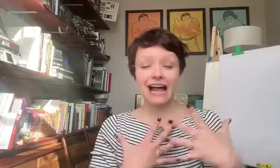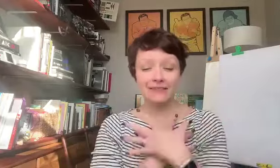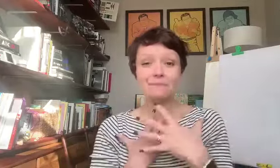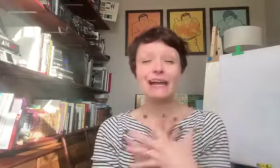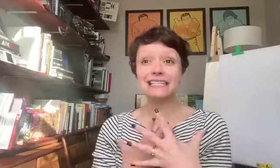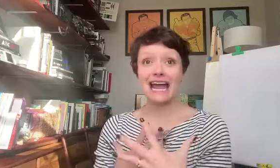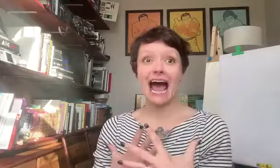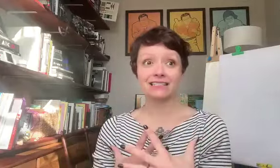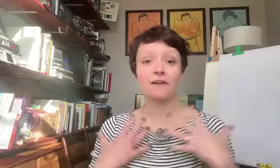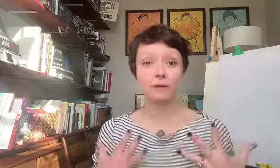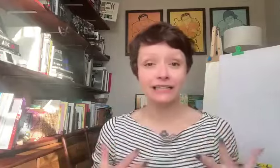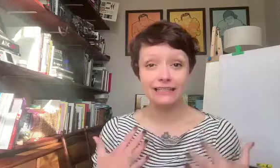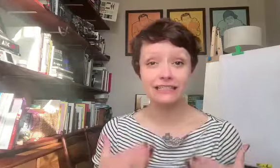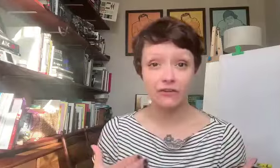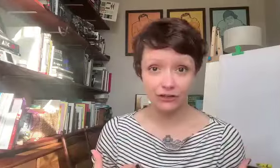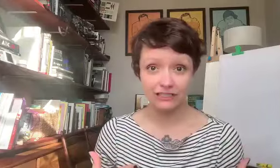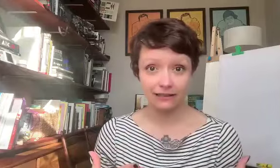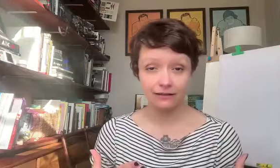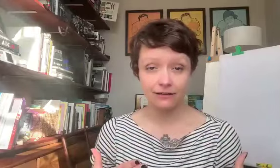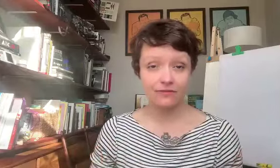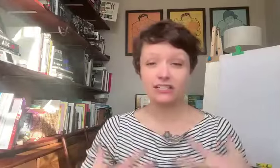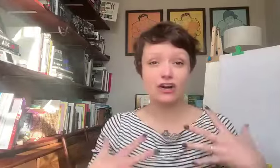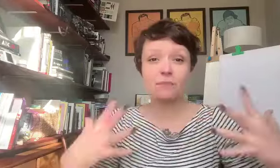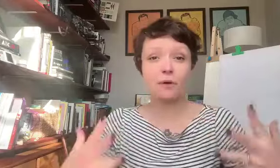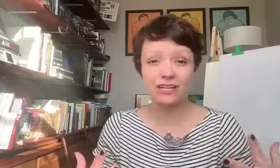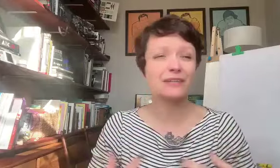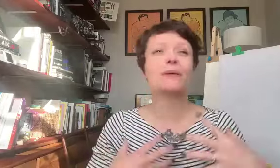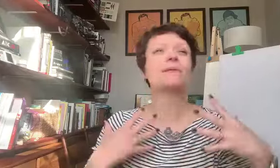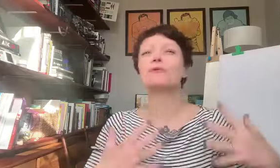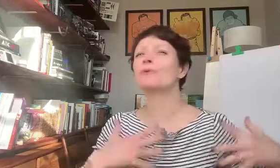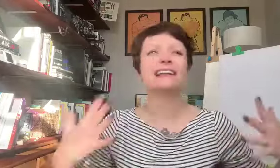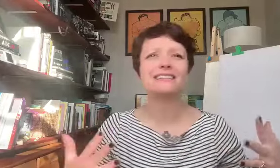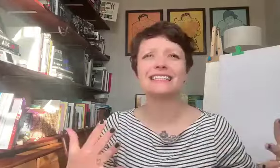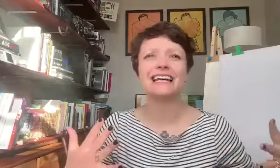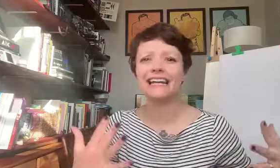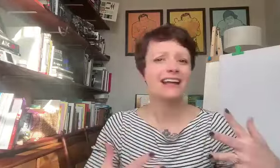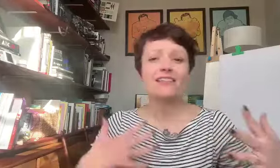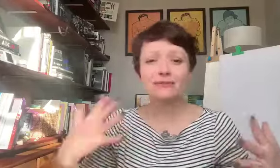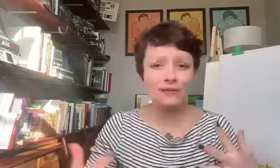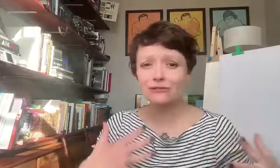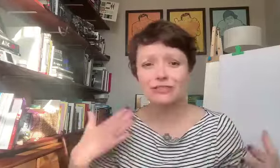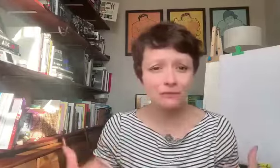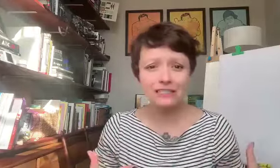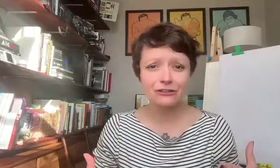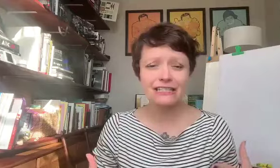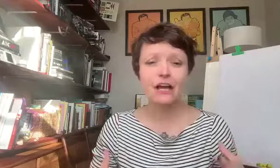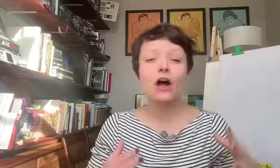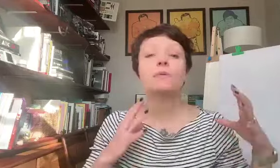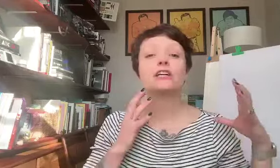have the amazing task of building this love of literacy. That is our number one job. That's why we make read alouds exciting. That's why we do so much literacy, because